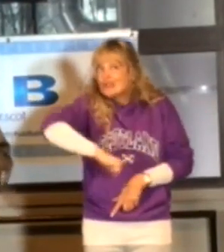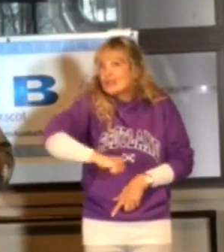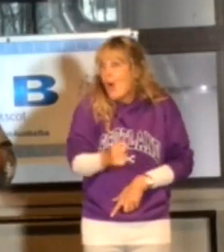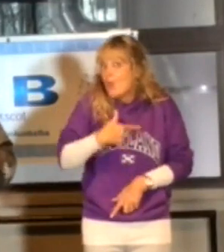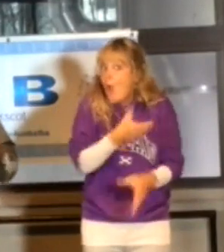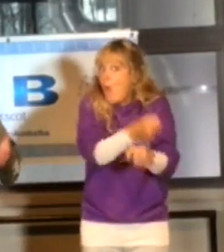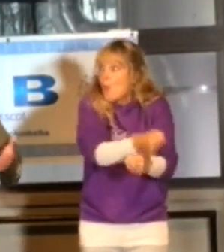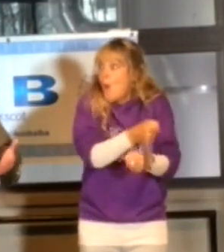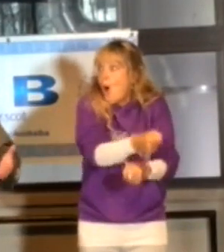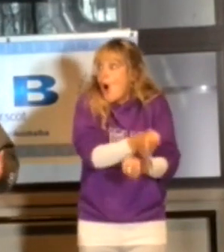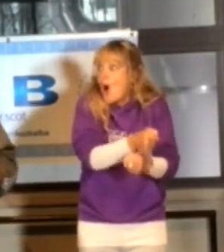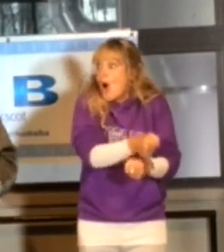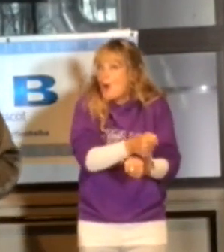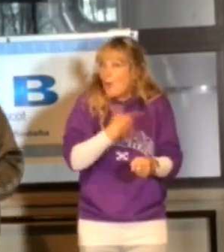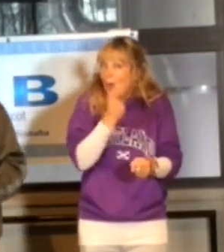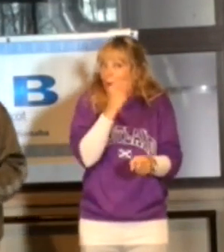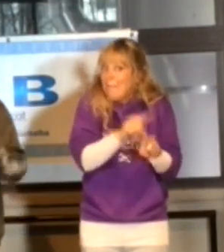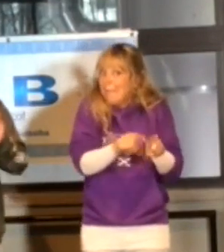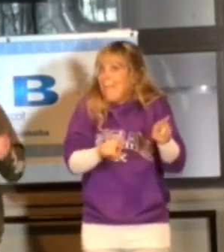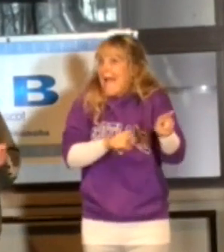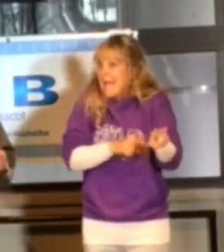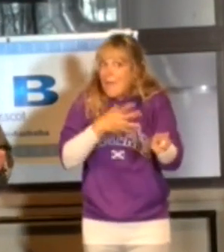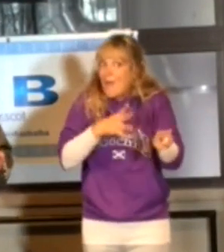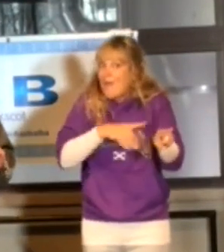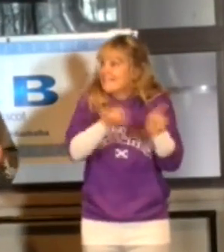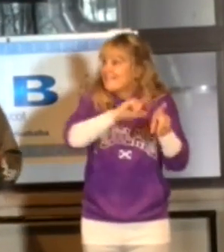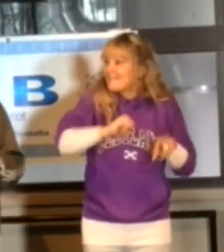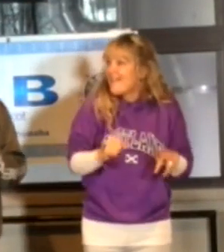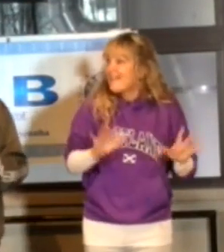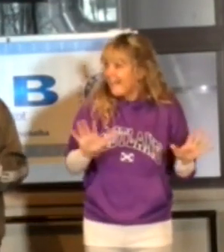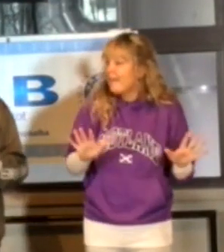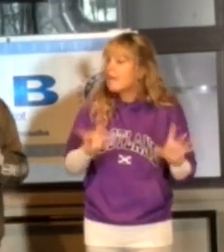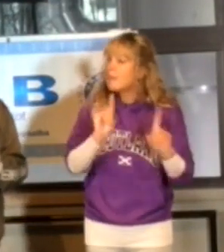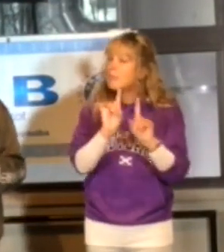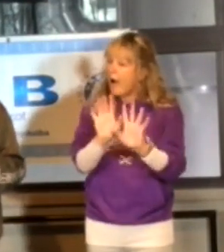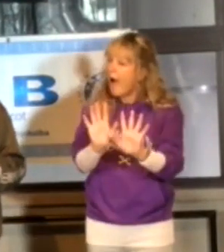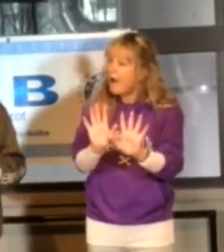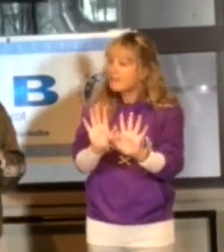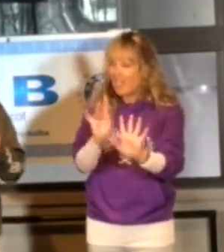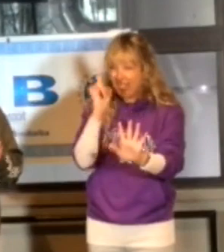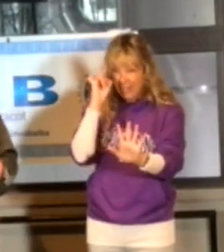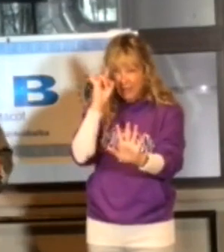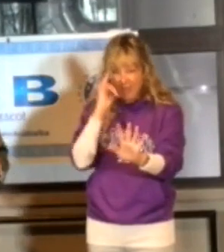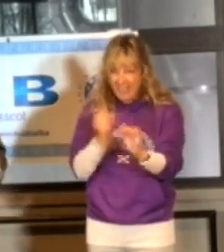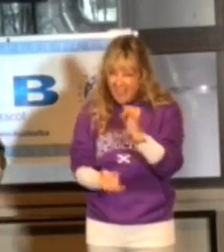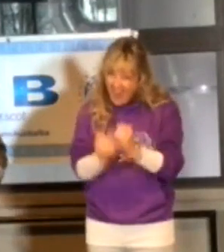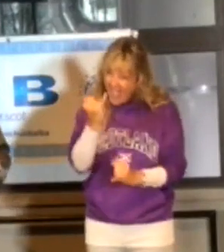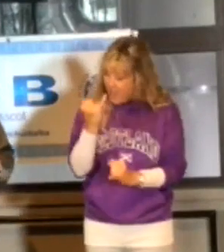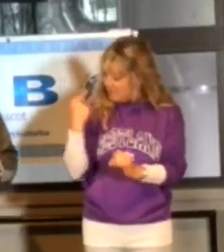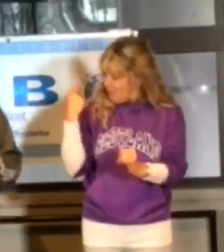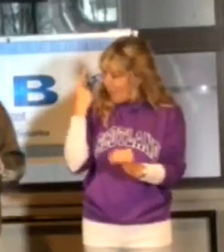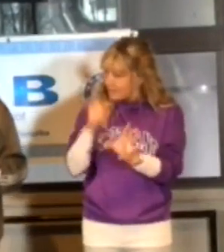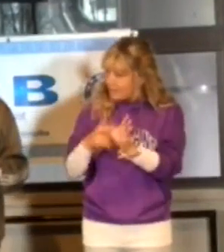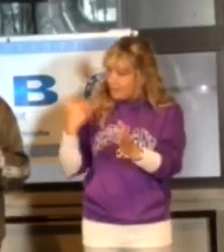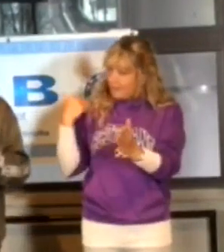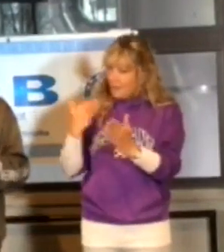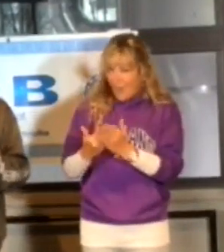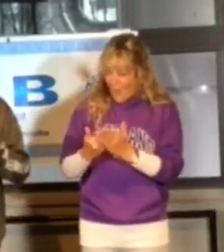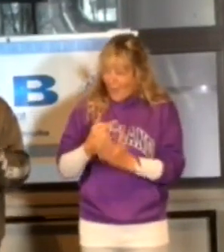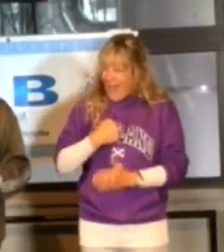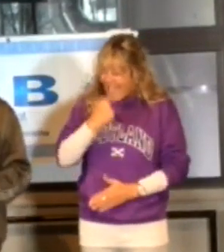you know, we're a fair way behind you. But considering what's happened over the last year, I think Wales has